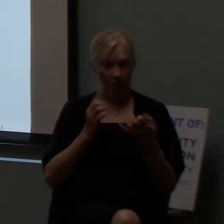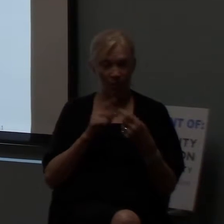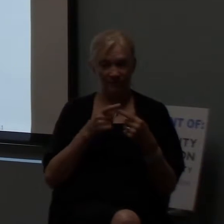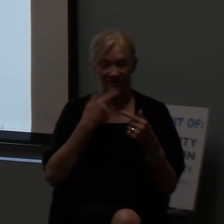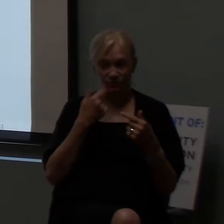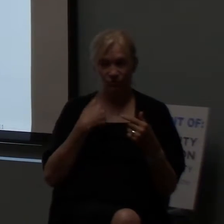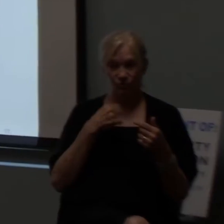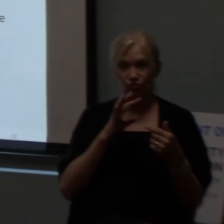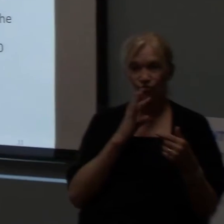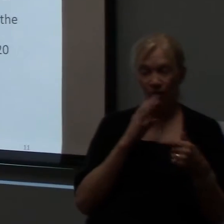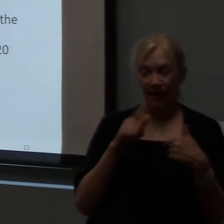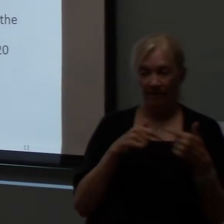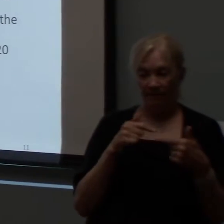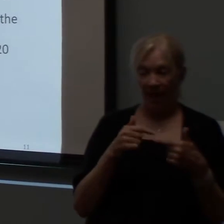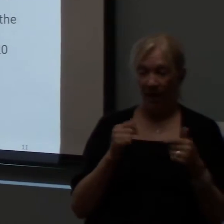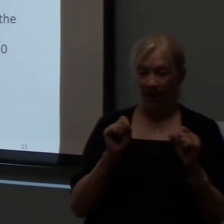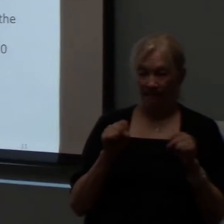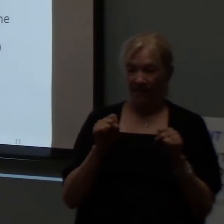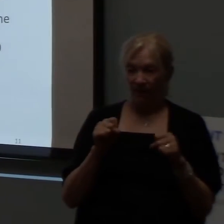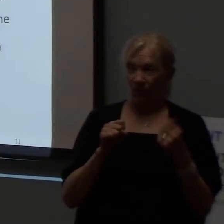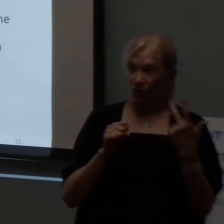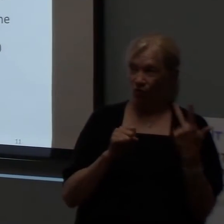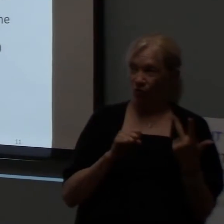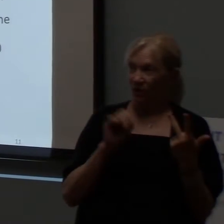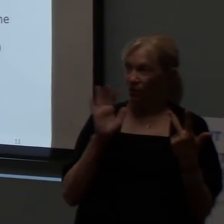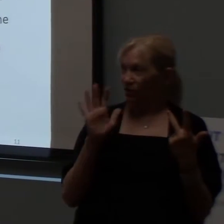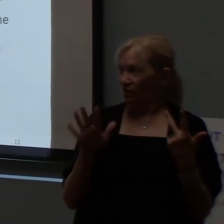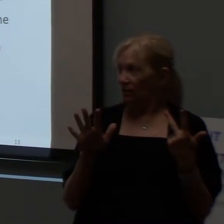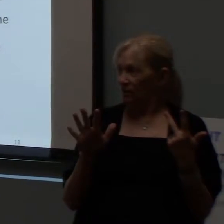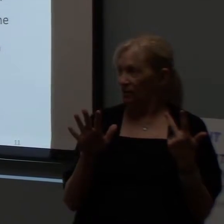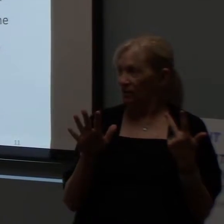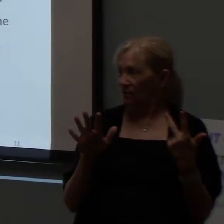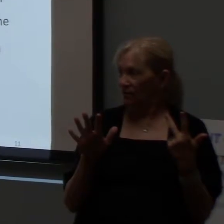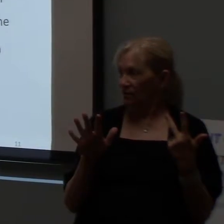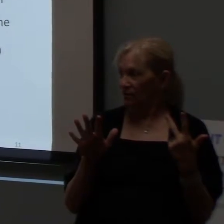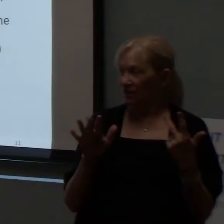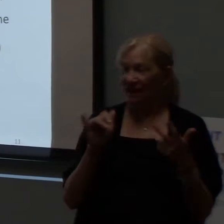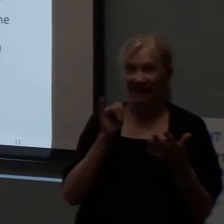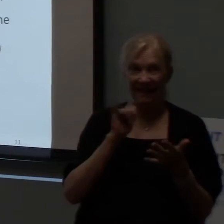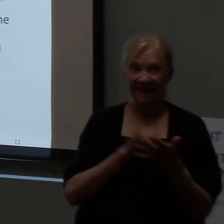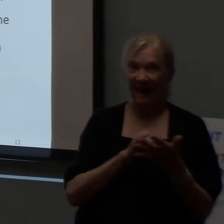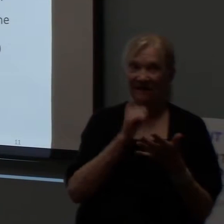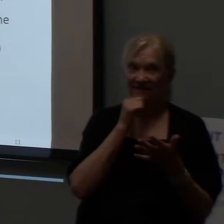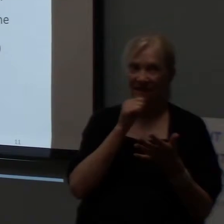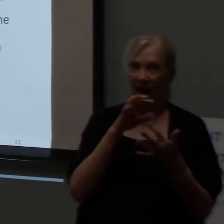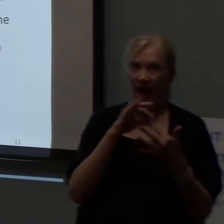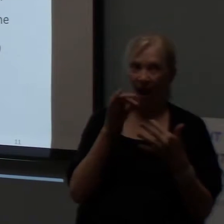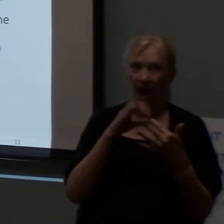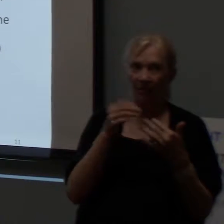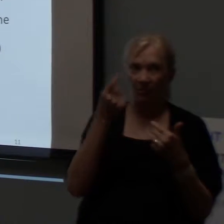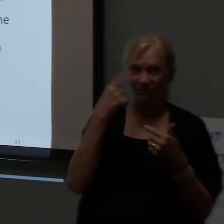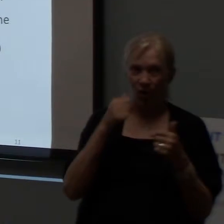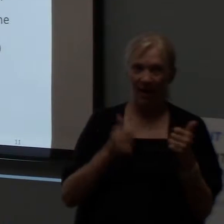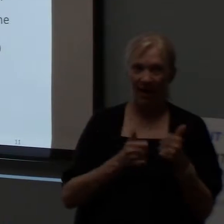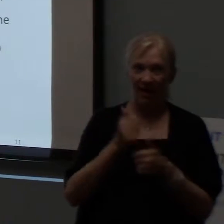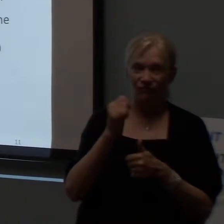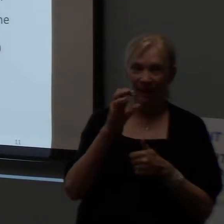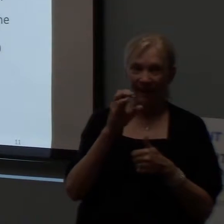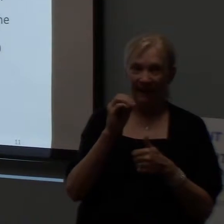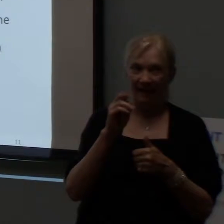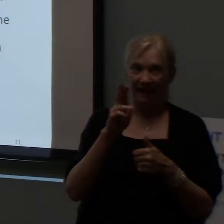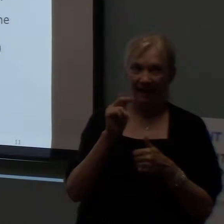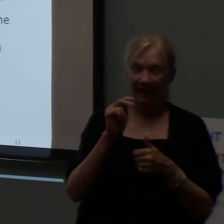talking about possibly going from 3 to 5 commissioners. That's not an option for every county. That's only an option